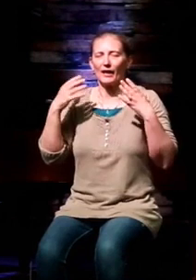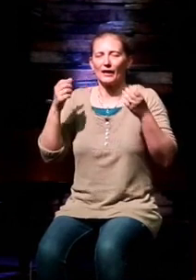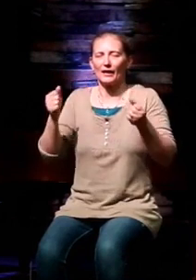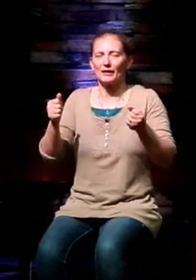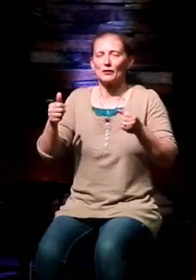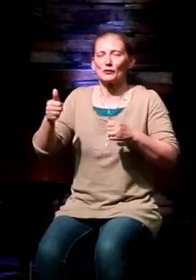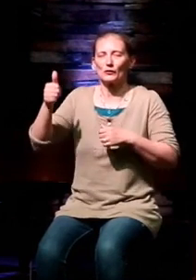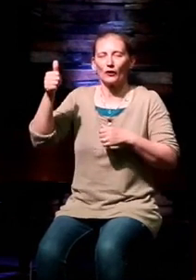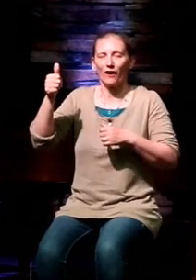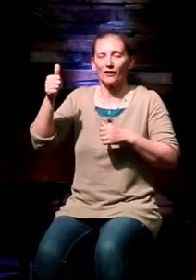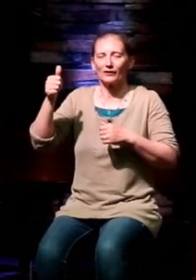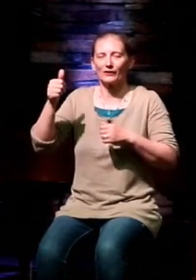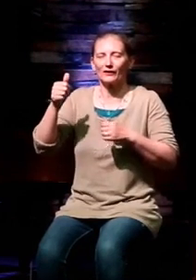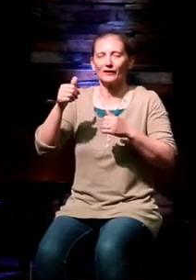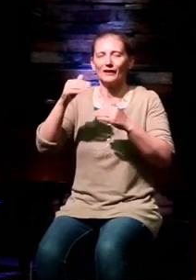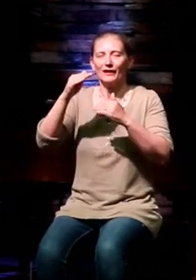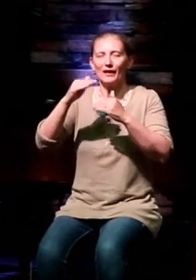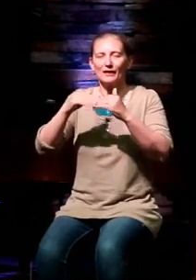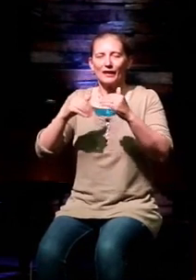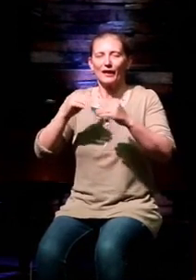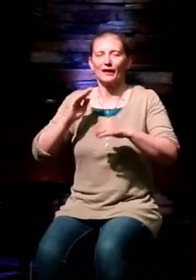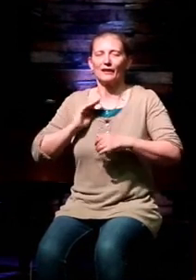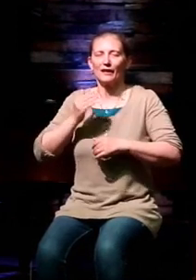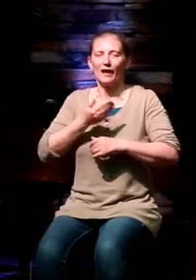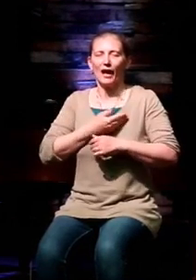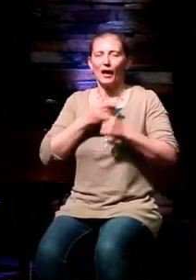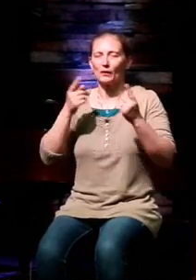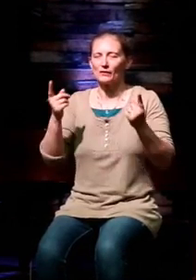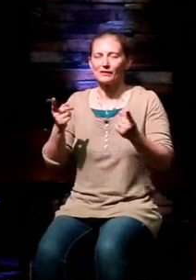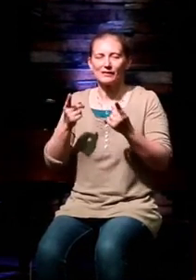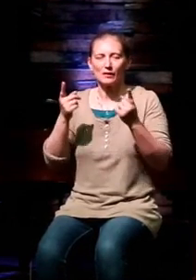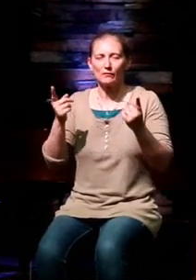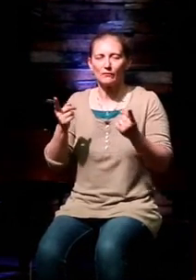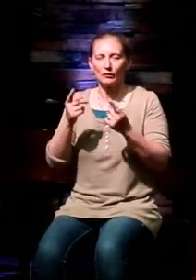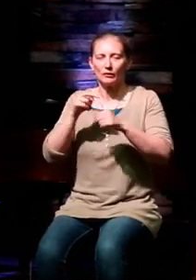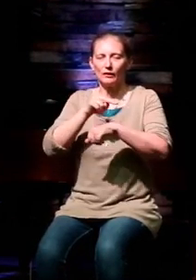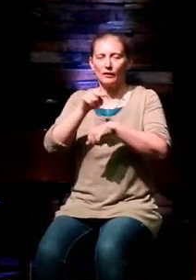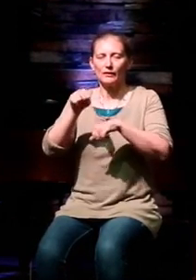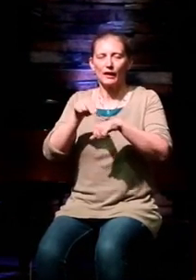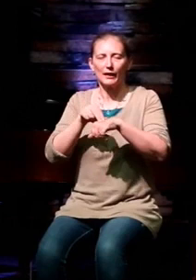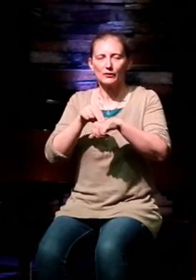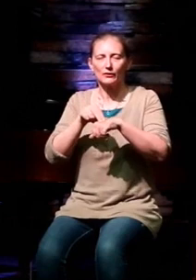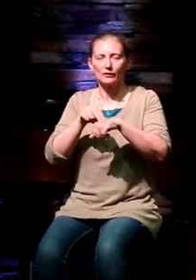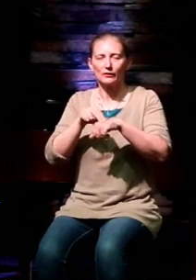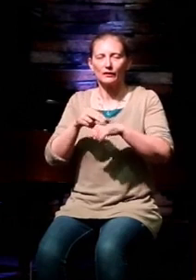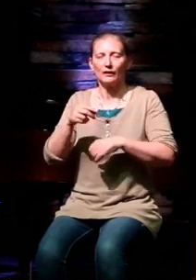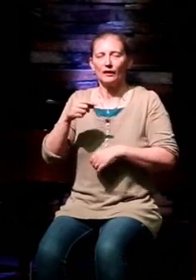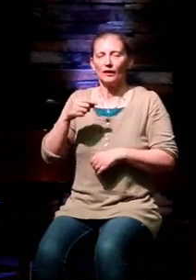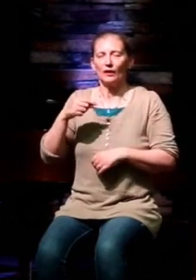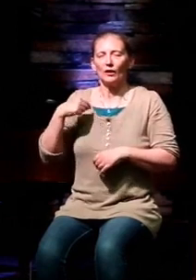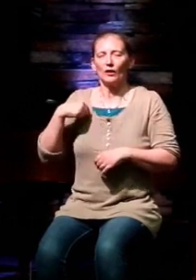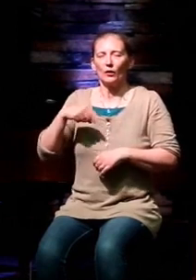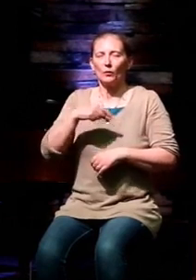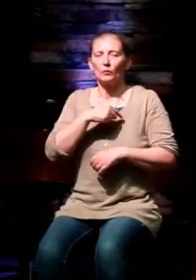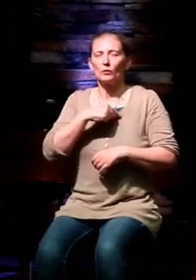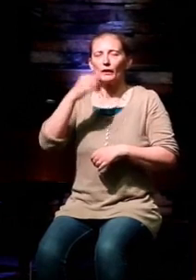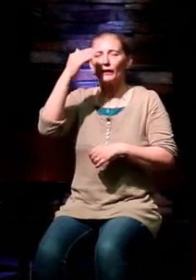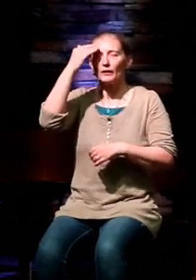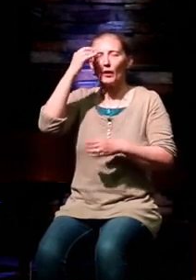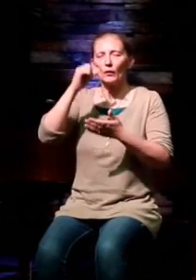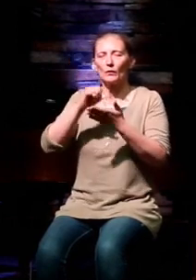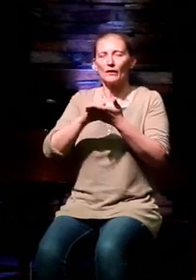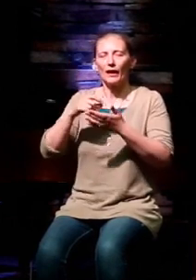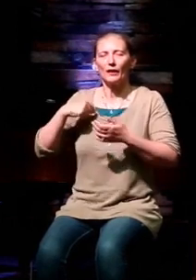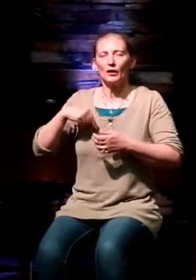would say, yeah, I realize I'm in a battle, I'm in a war, flesh against spirit. I have the power of the Spirit living on the inside